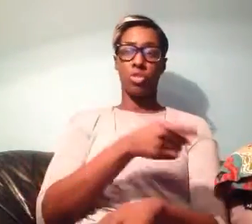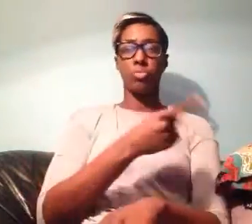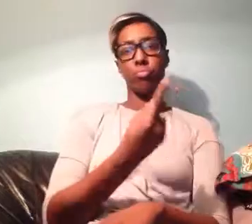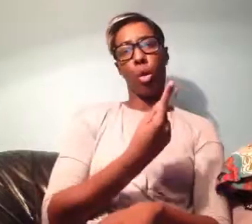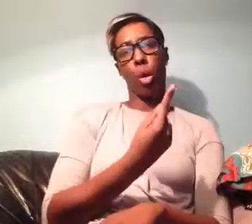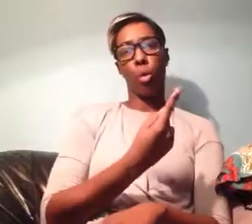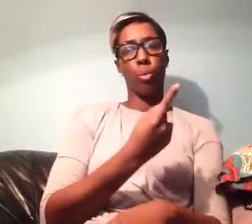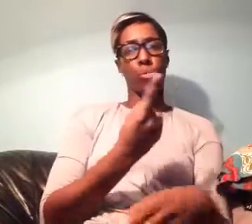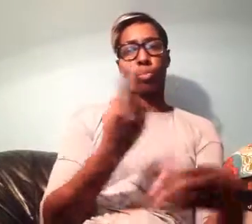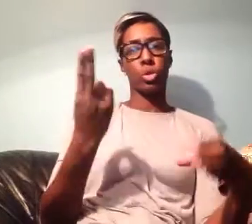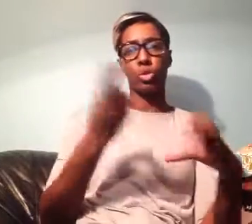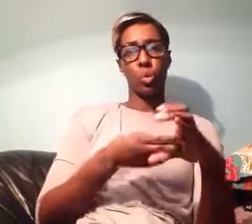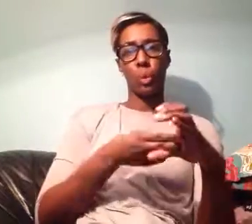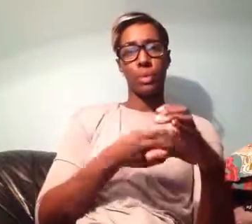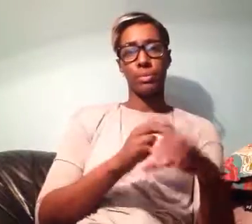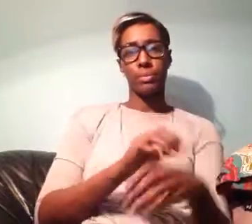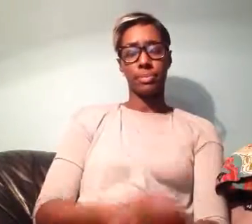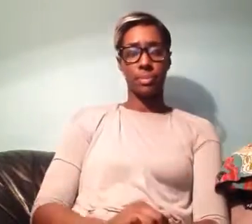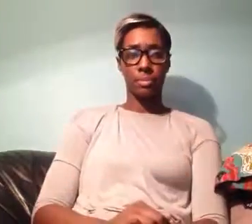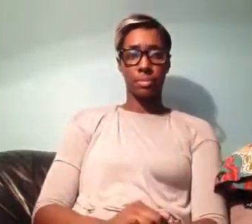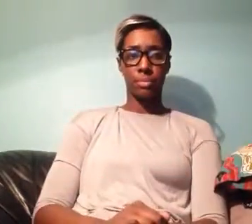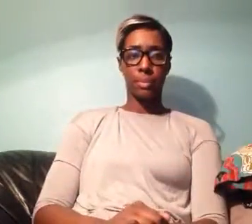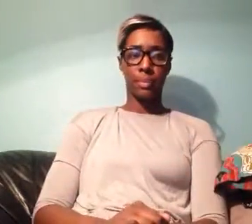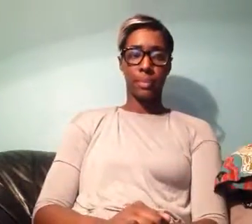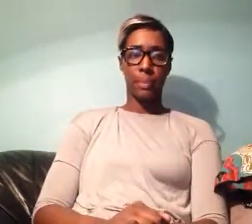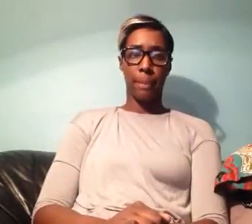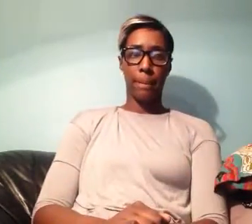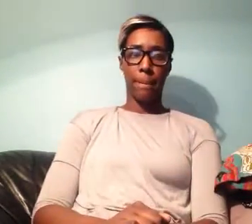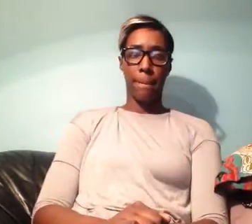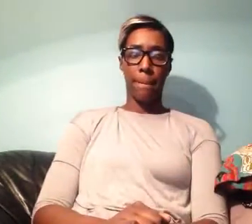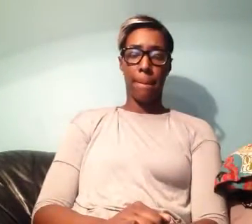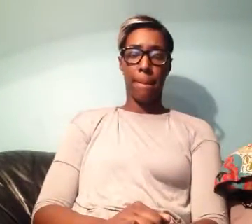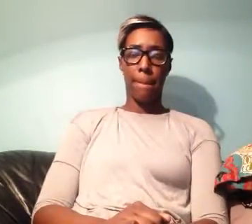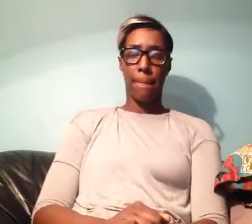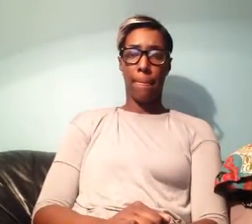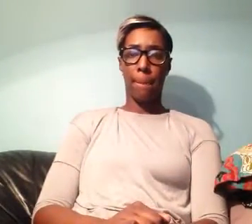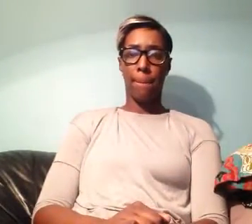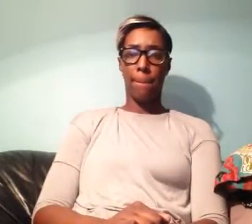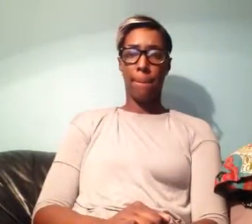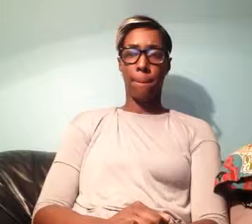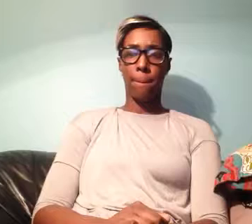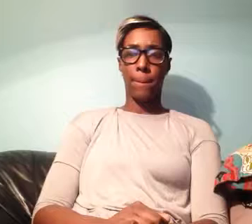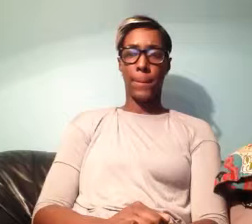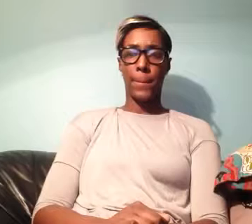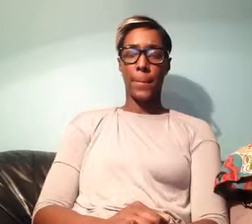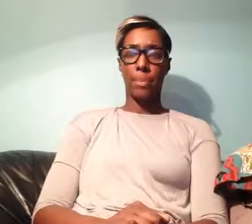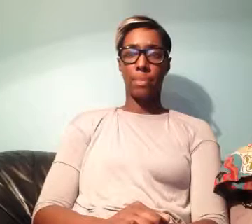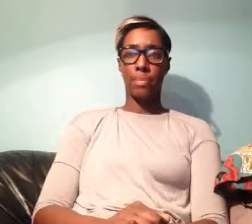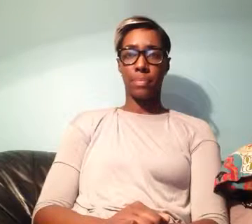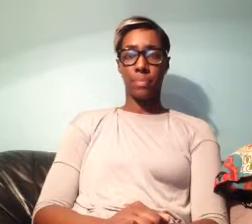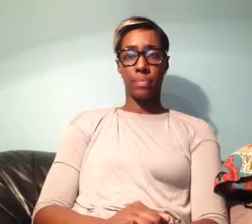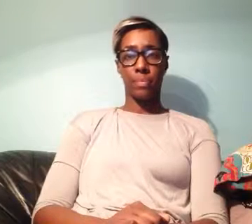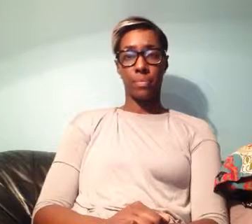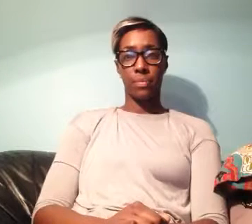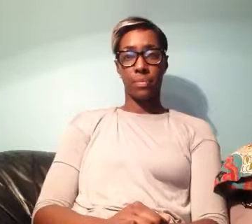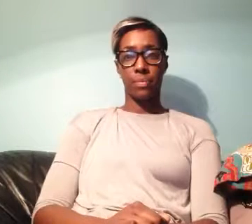And after the sweeping and dusting and bringing down the cobwebs was done, Grandma would go for hikes with